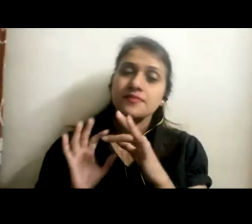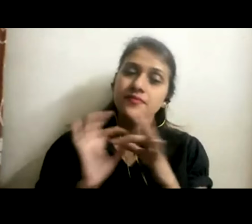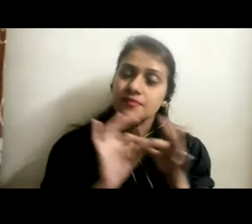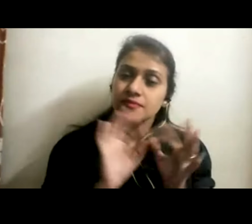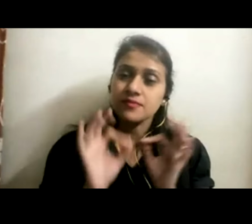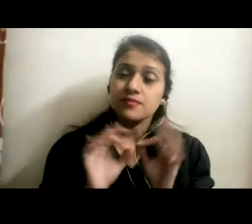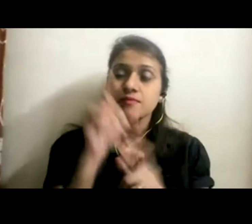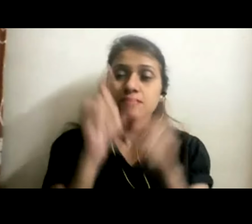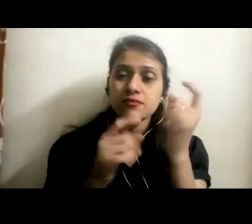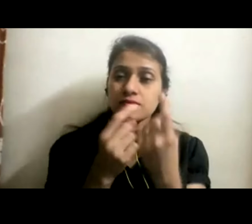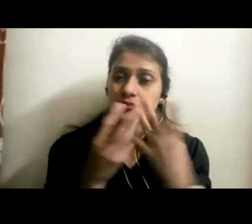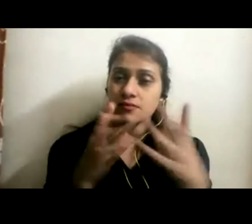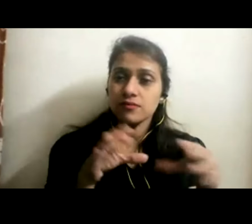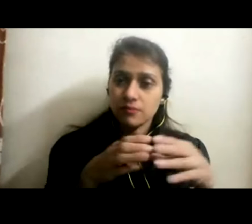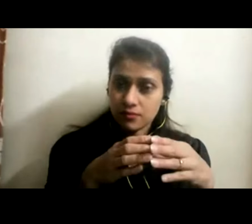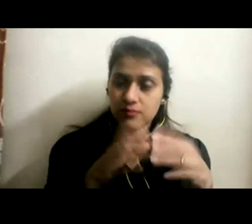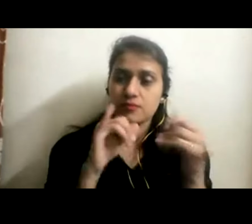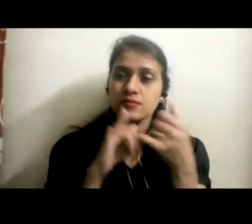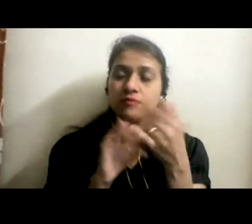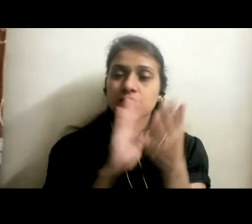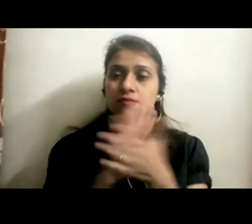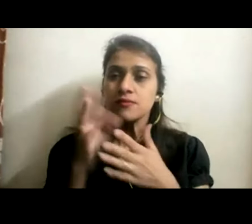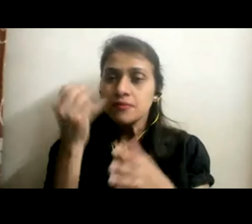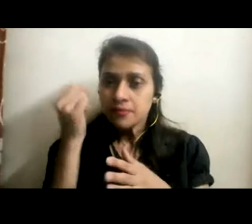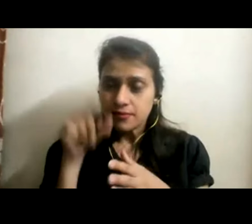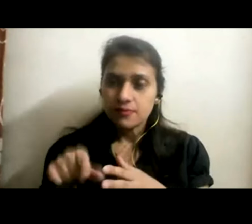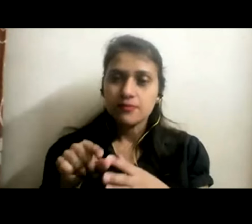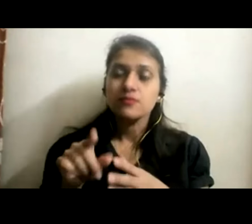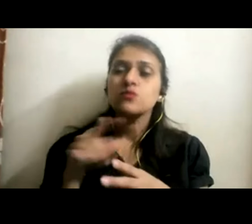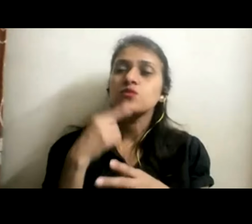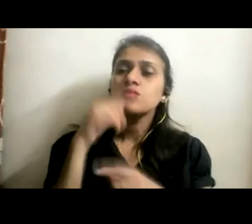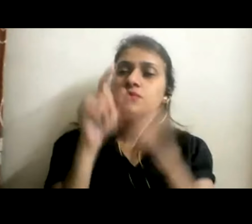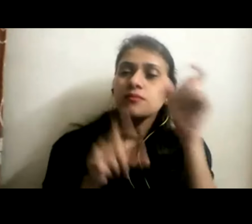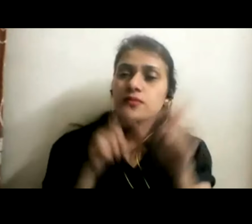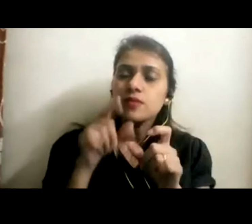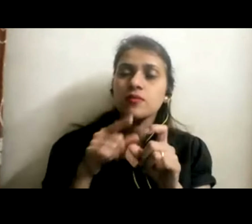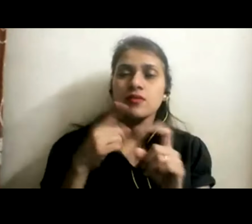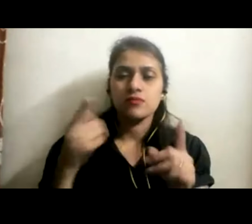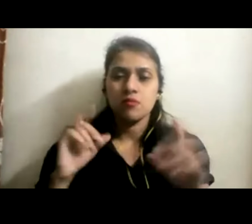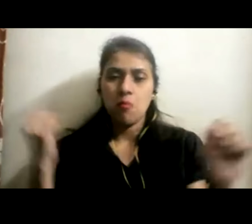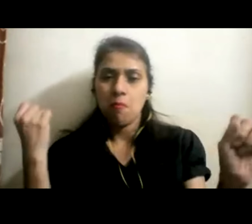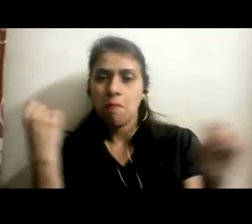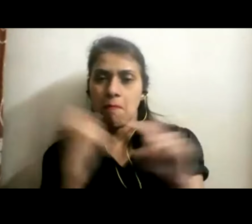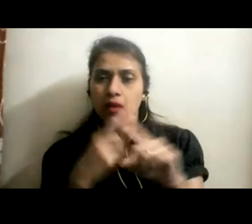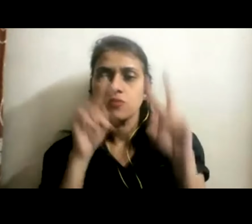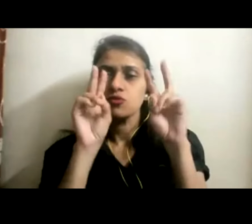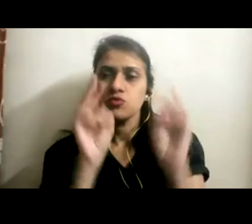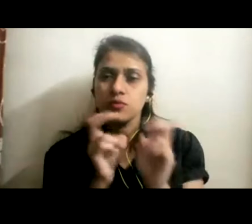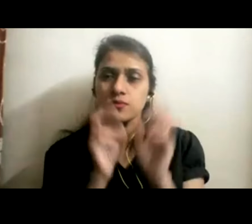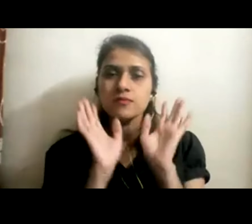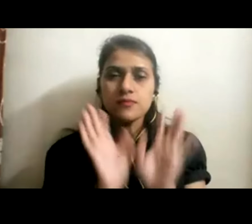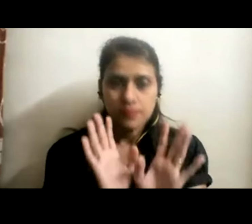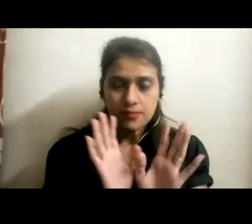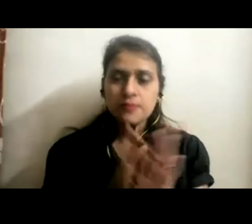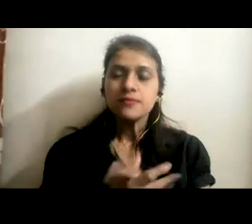of people, stakeholders who are affected by or affect the issue that you are researching. And